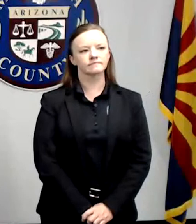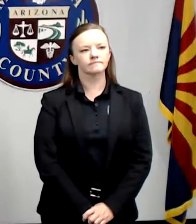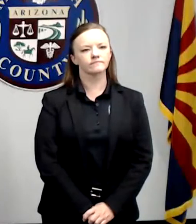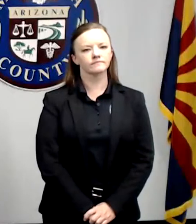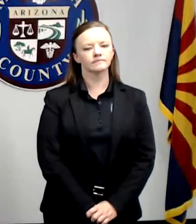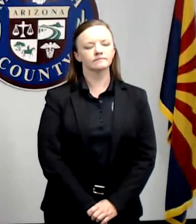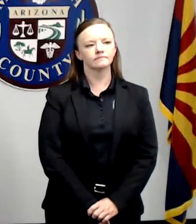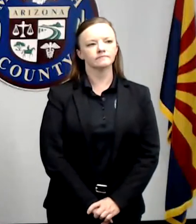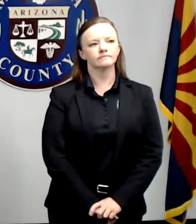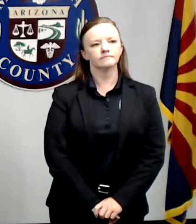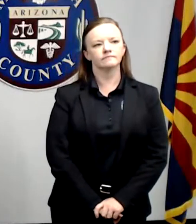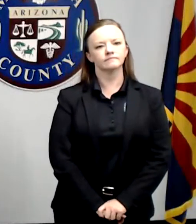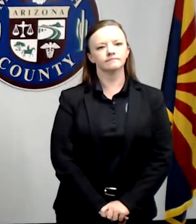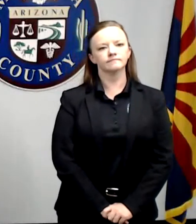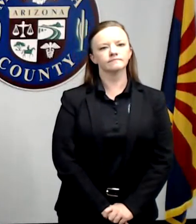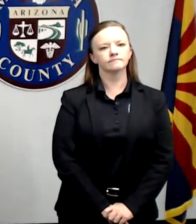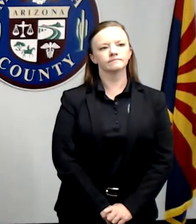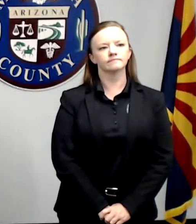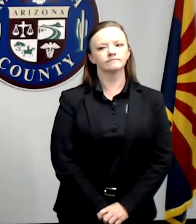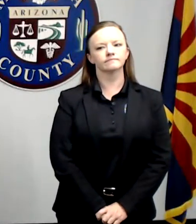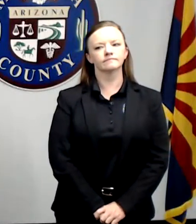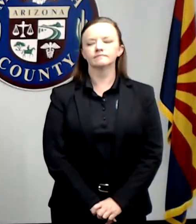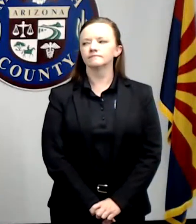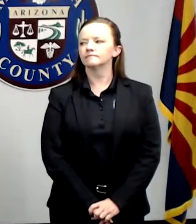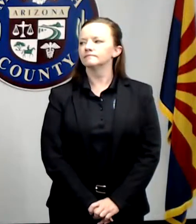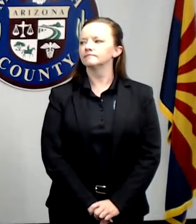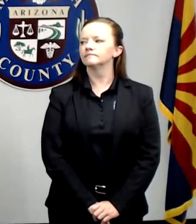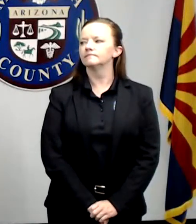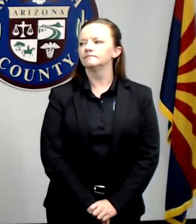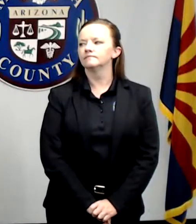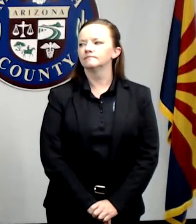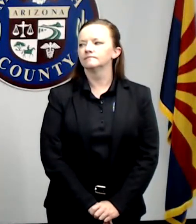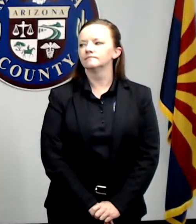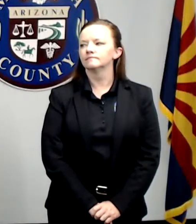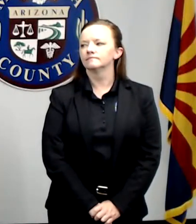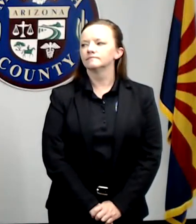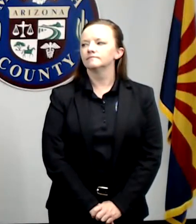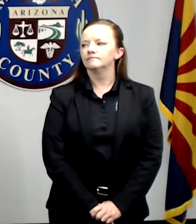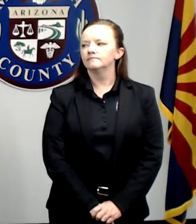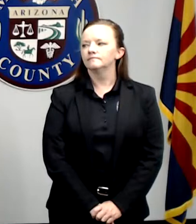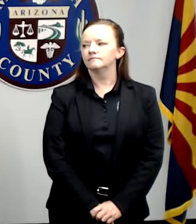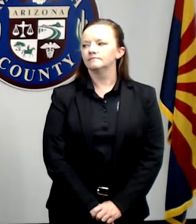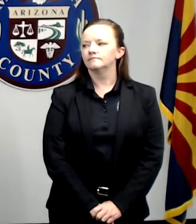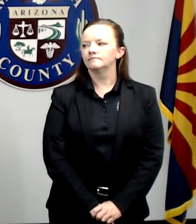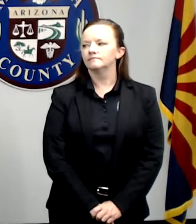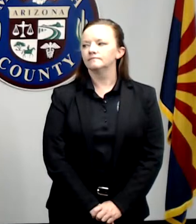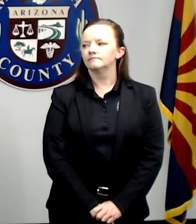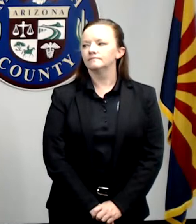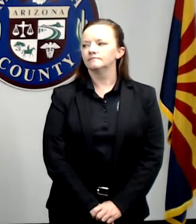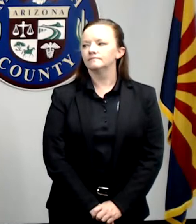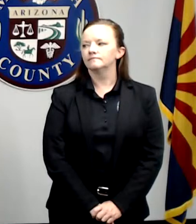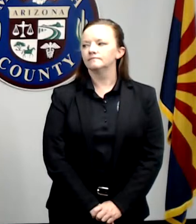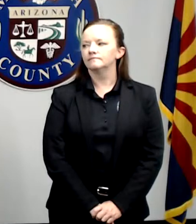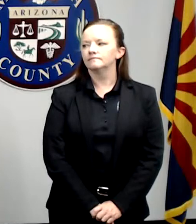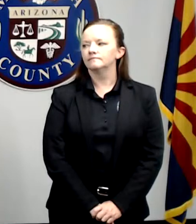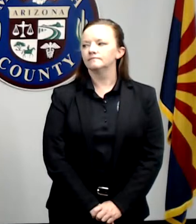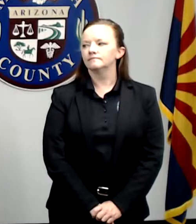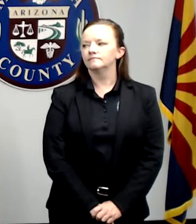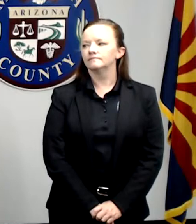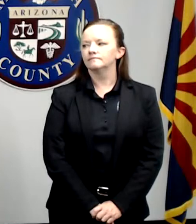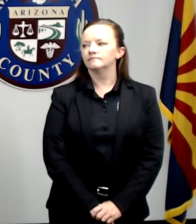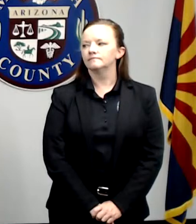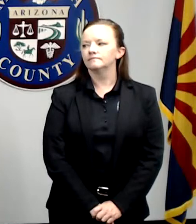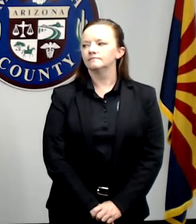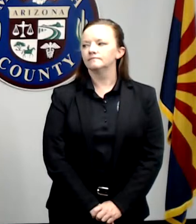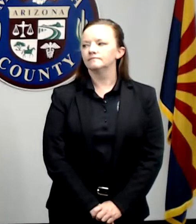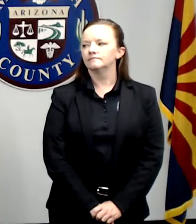esos lugares no tienen el equipo de protección personal, se pone en riesgo a más personas. Esa es lo que existe.